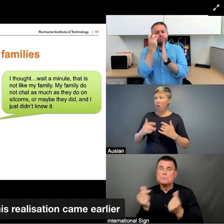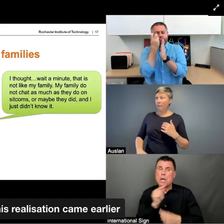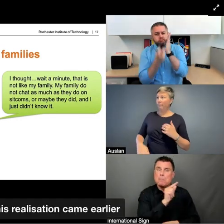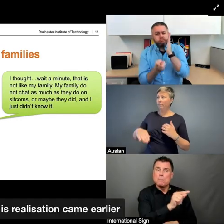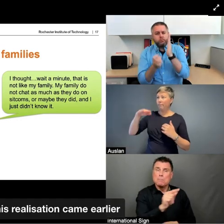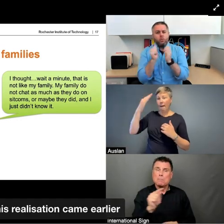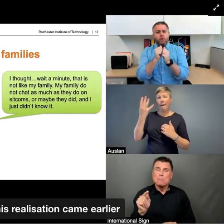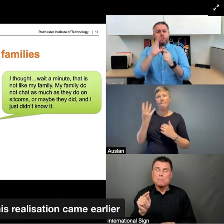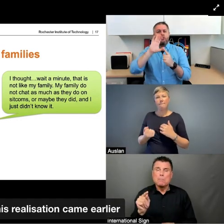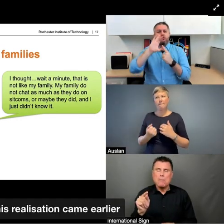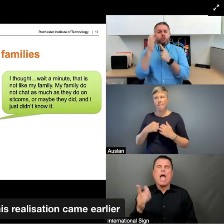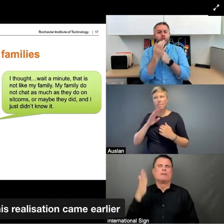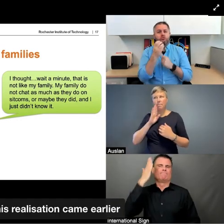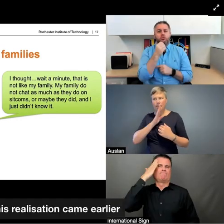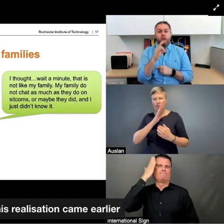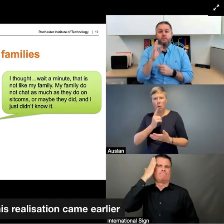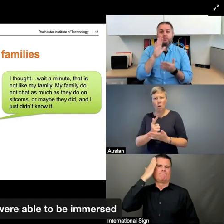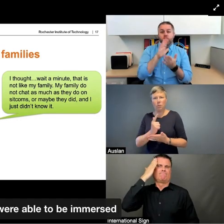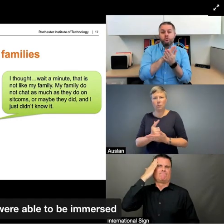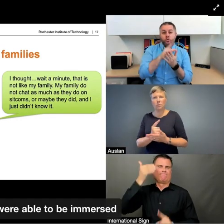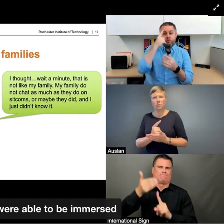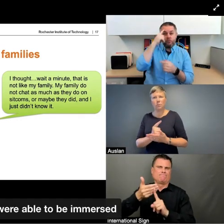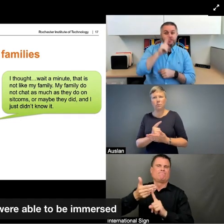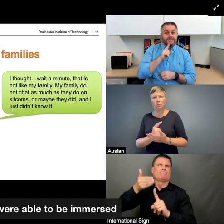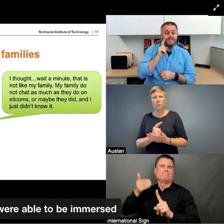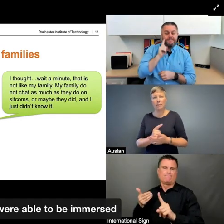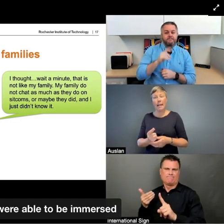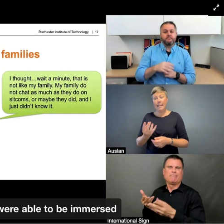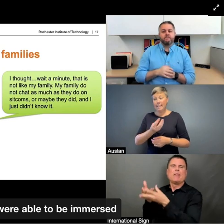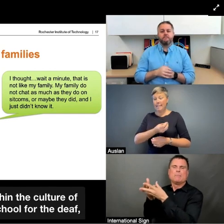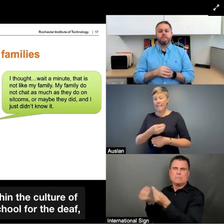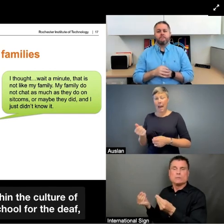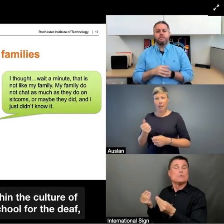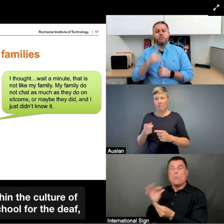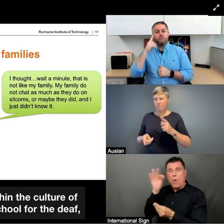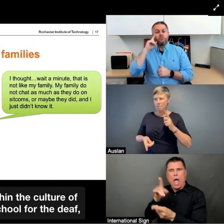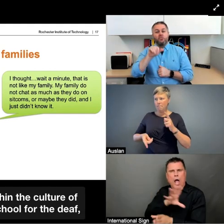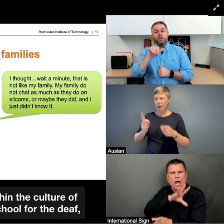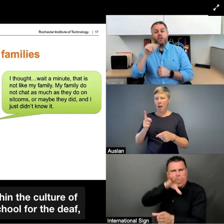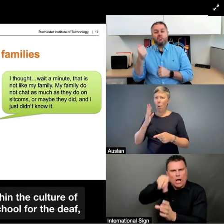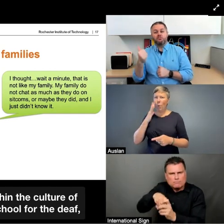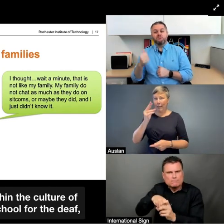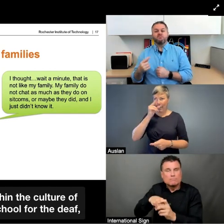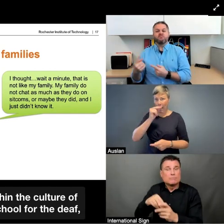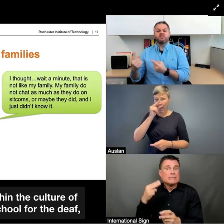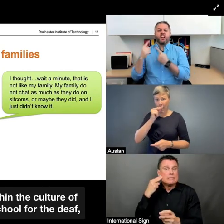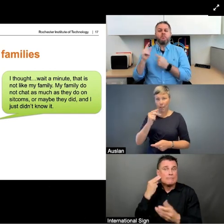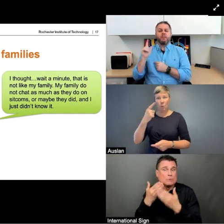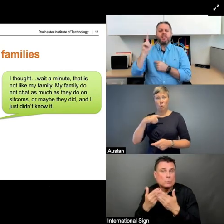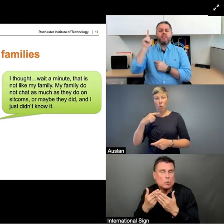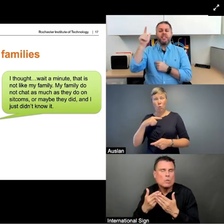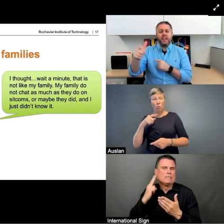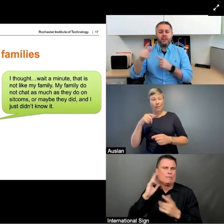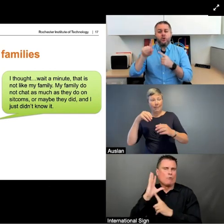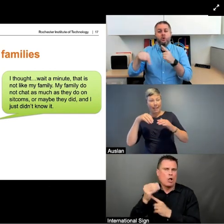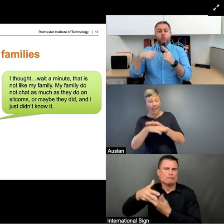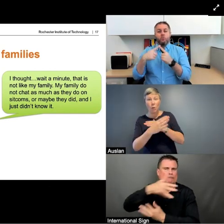For some, this realization came earlier when they were able to be immersed within the culture of a school for the deaf.